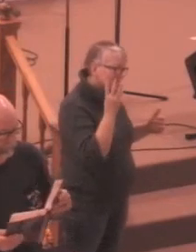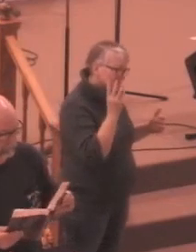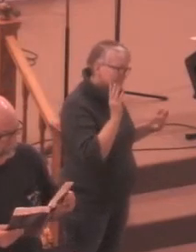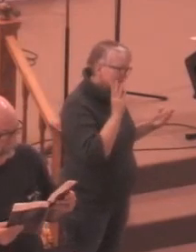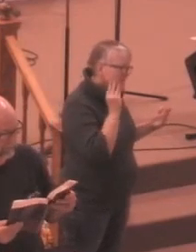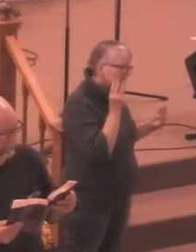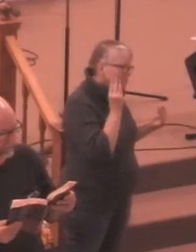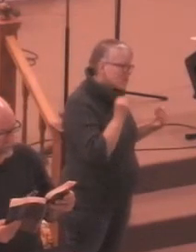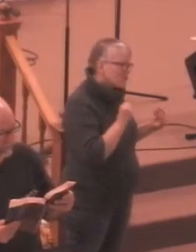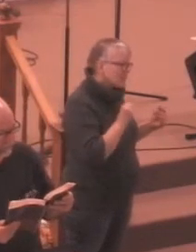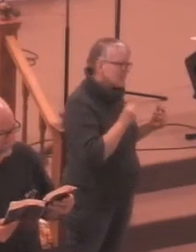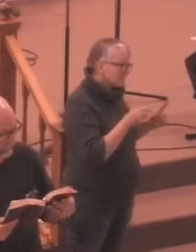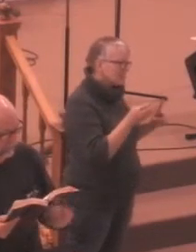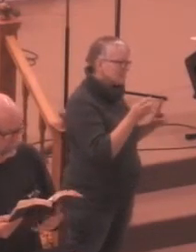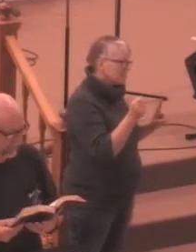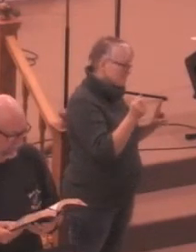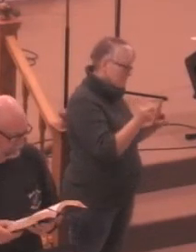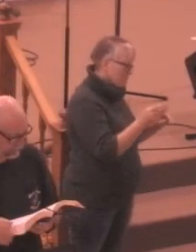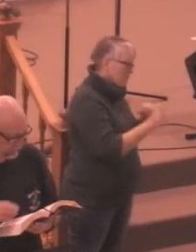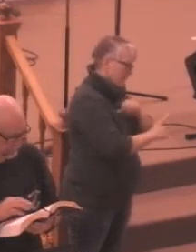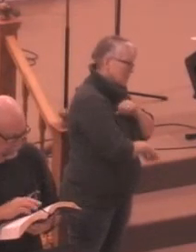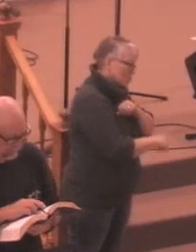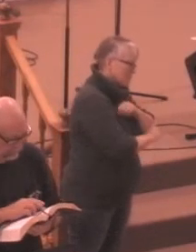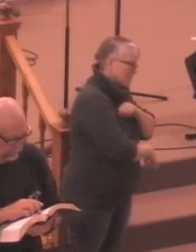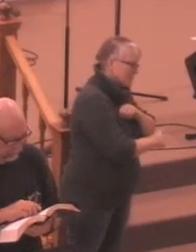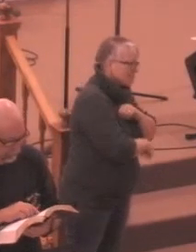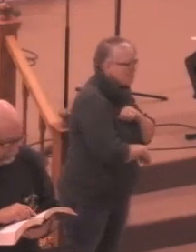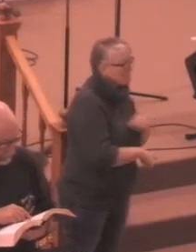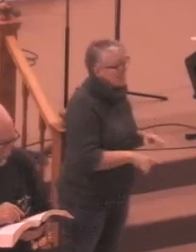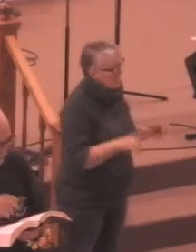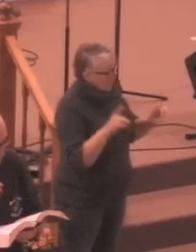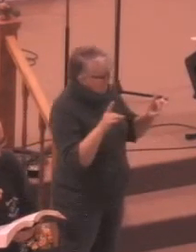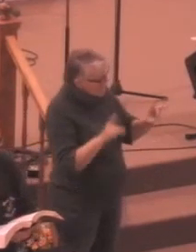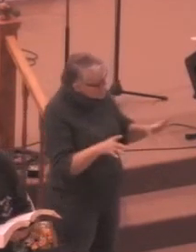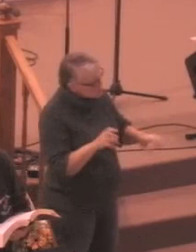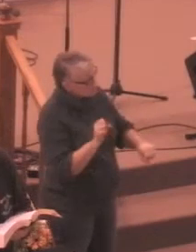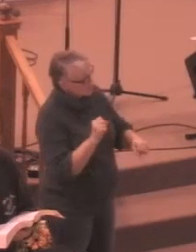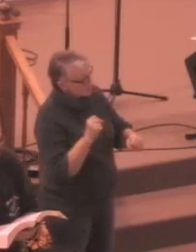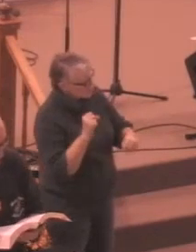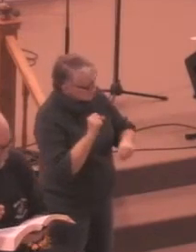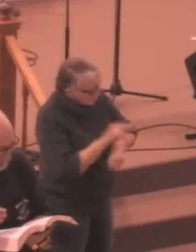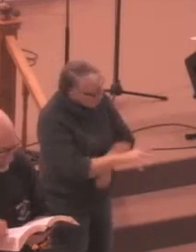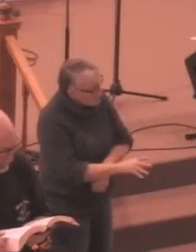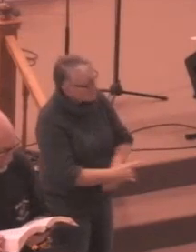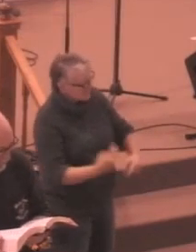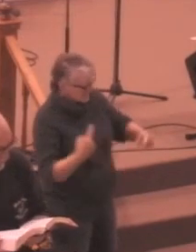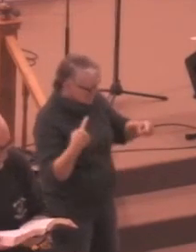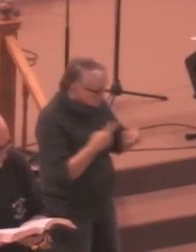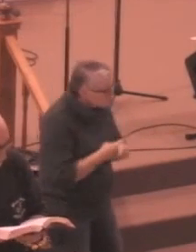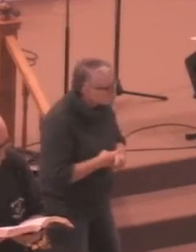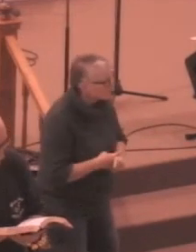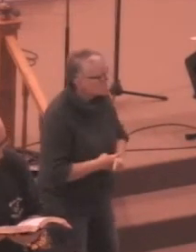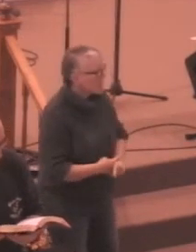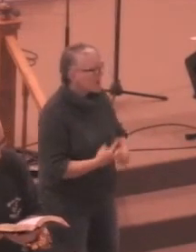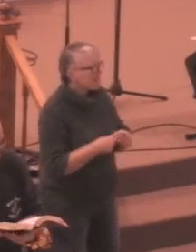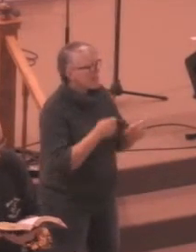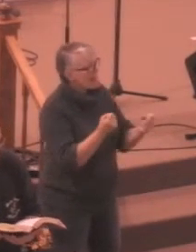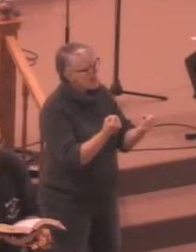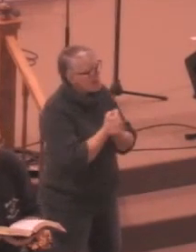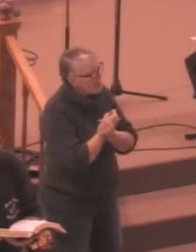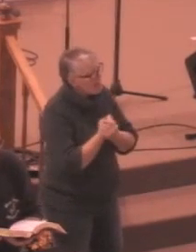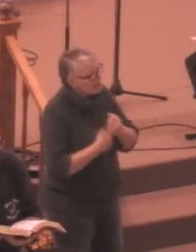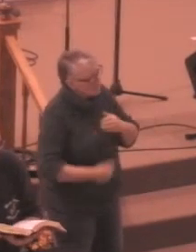So verse 12 again says, hatred stirs up strife, but love covers and overwhelms